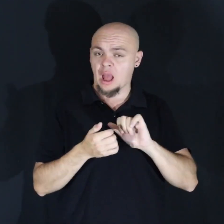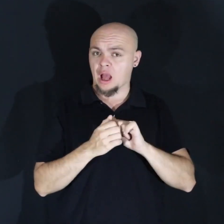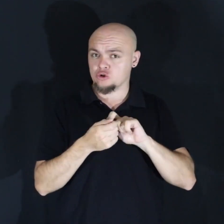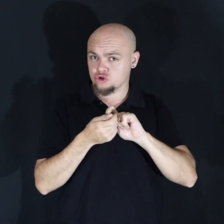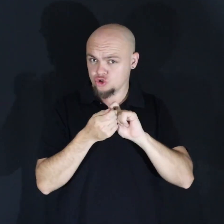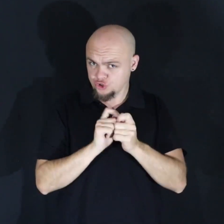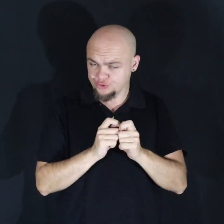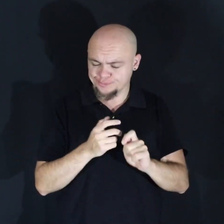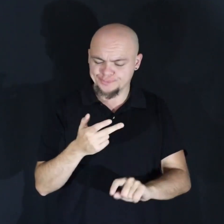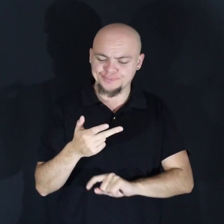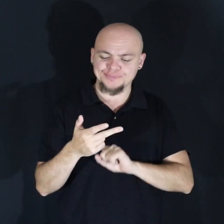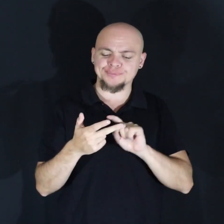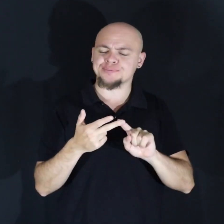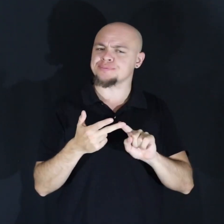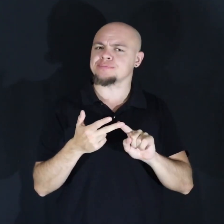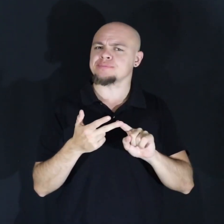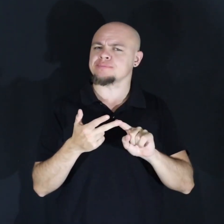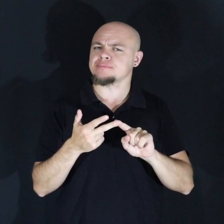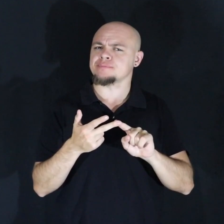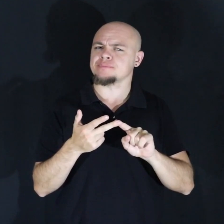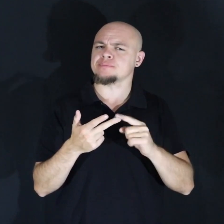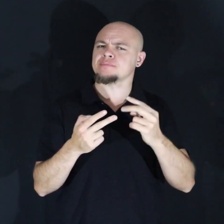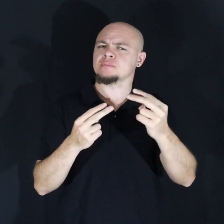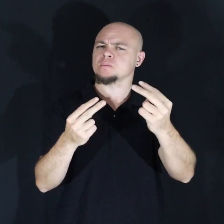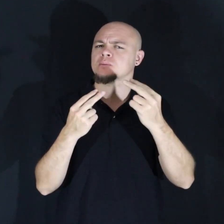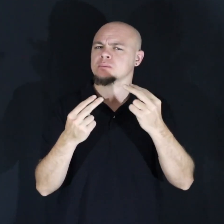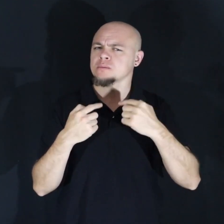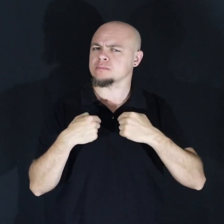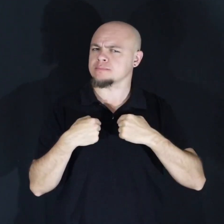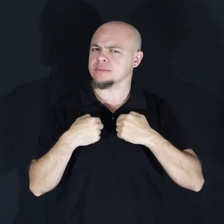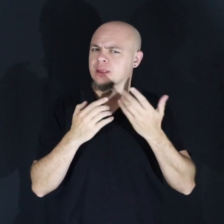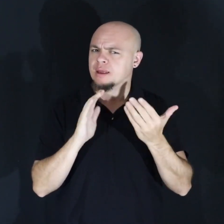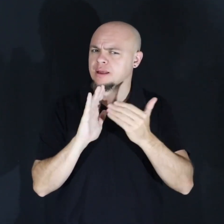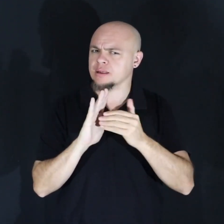them, look at me again.